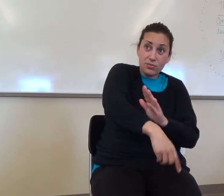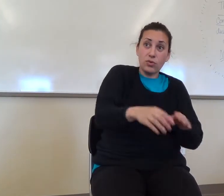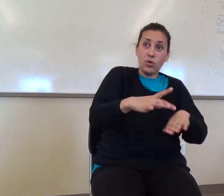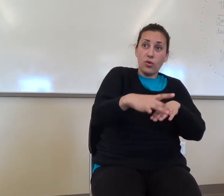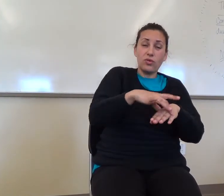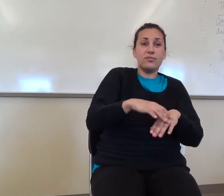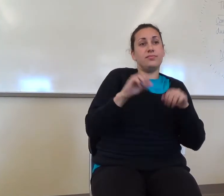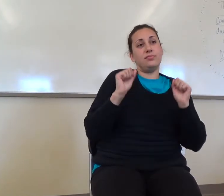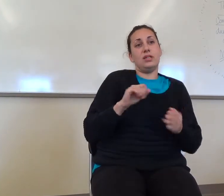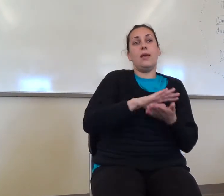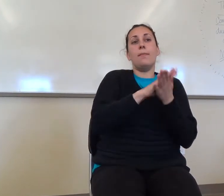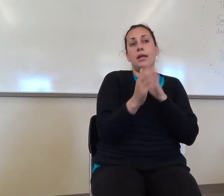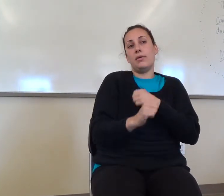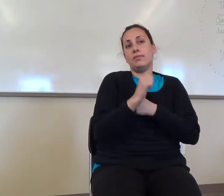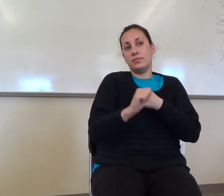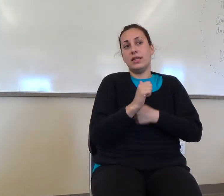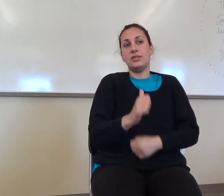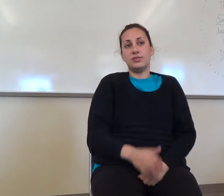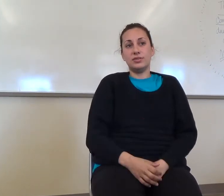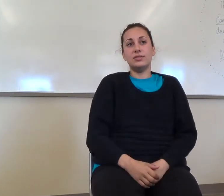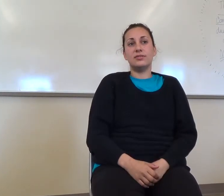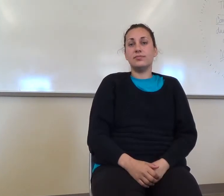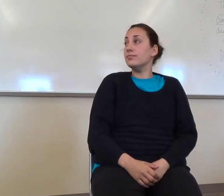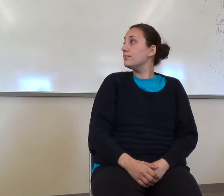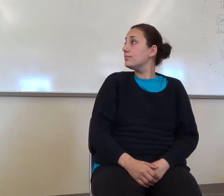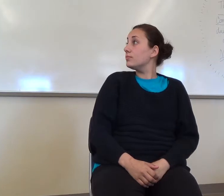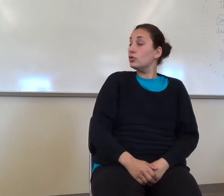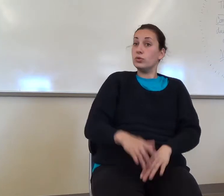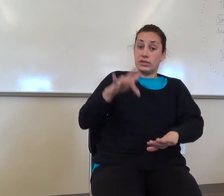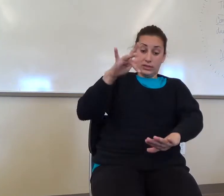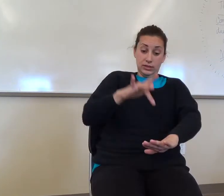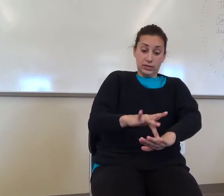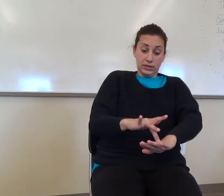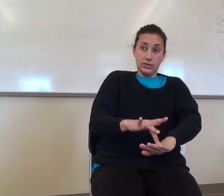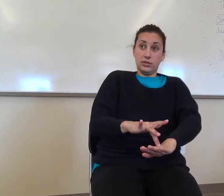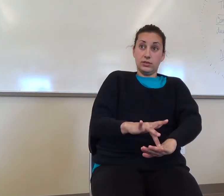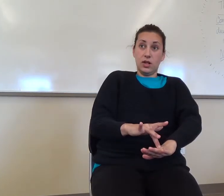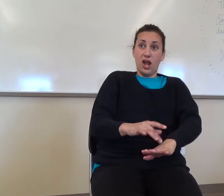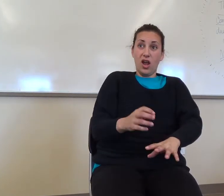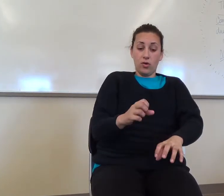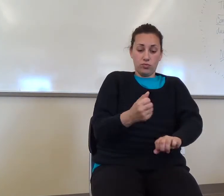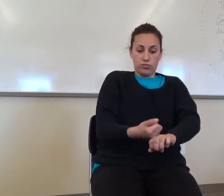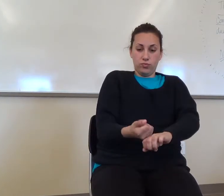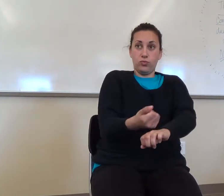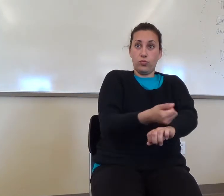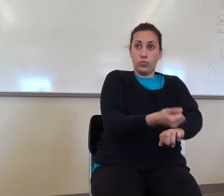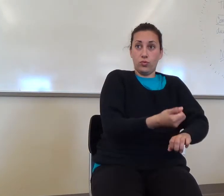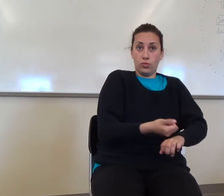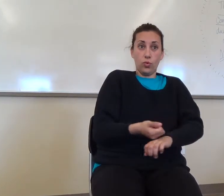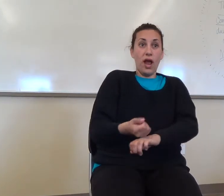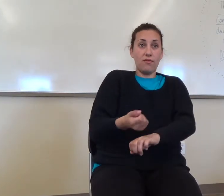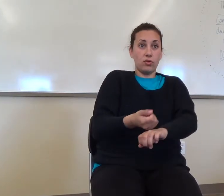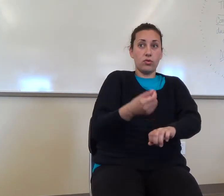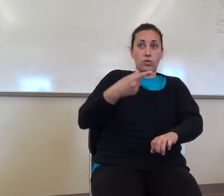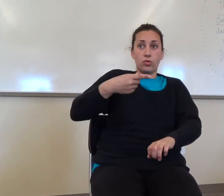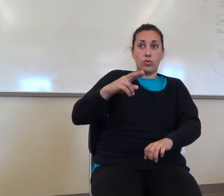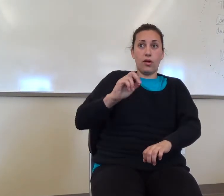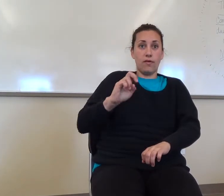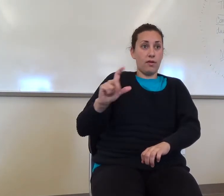right? Okay, when he reaches a layer of gravel, so he goes down 40 feet, and again,